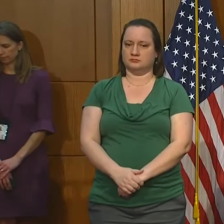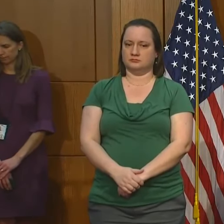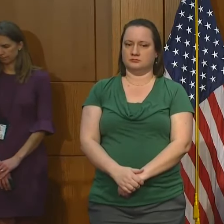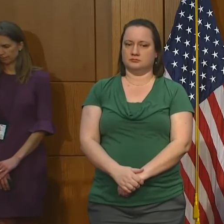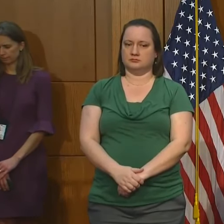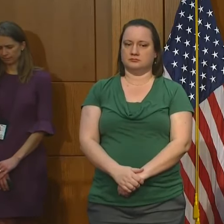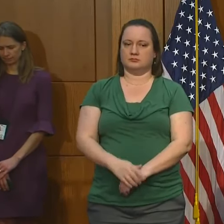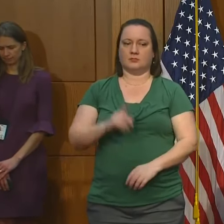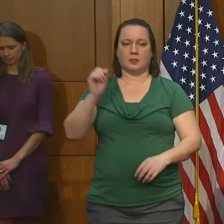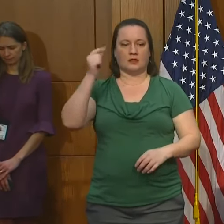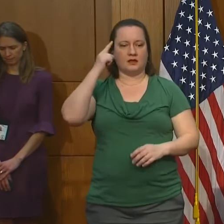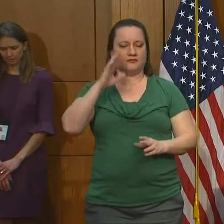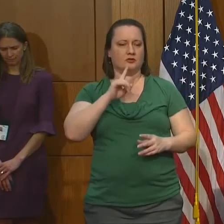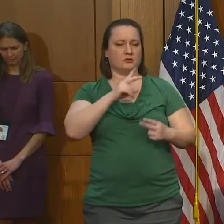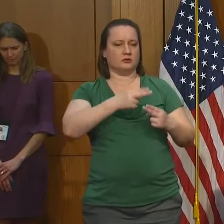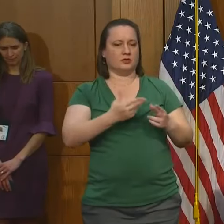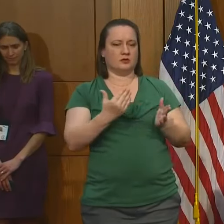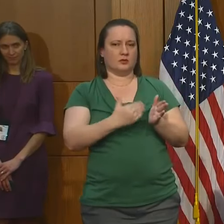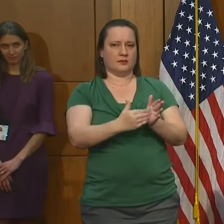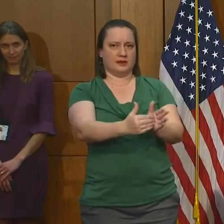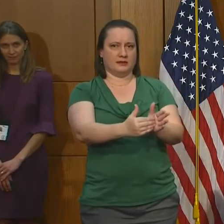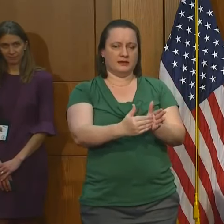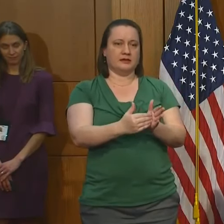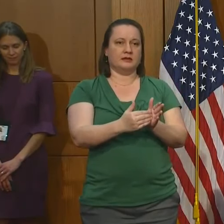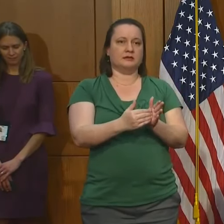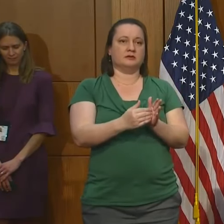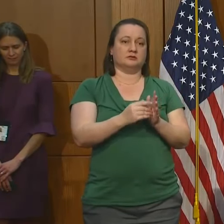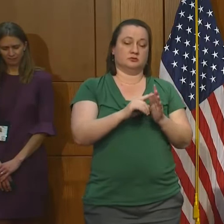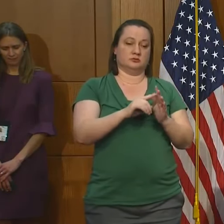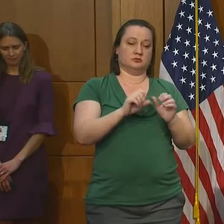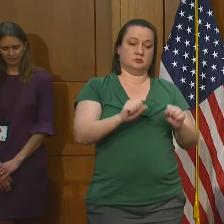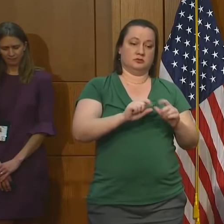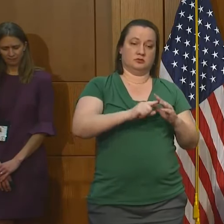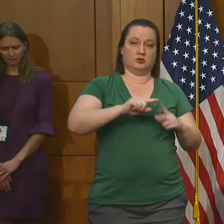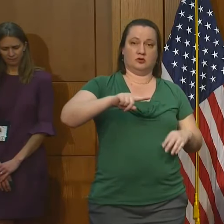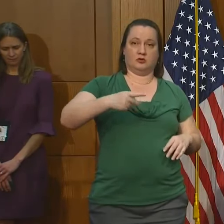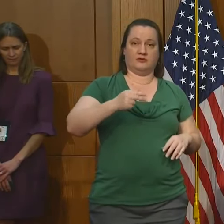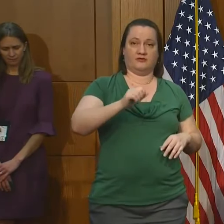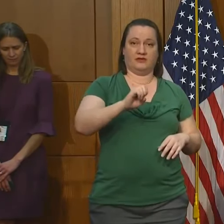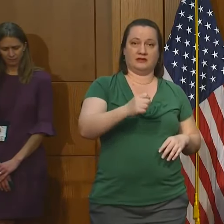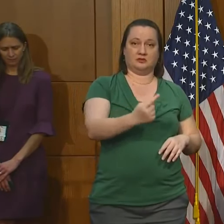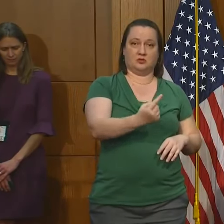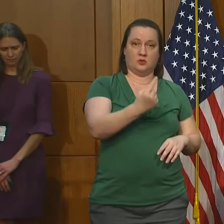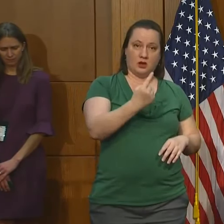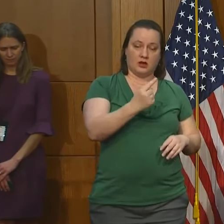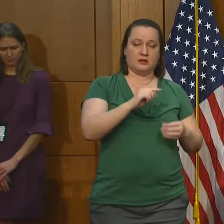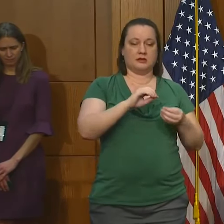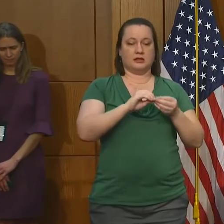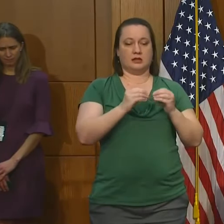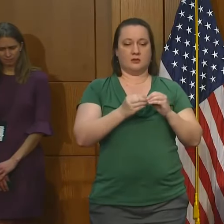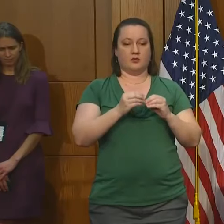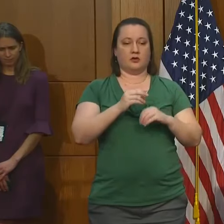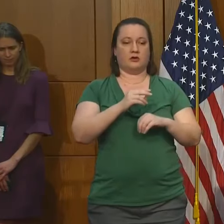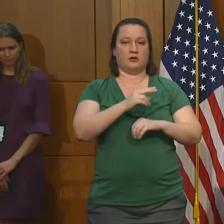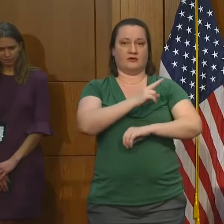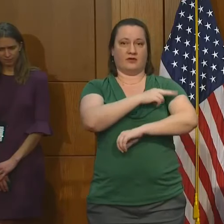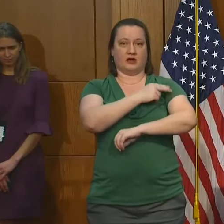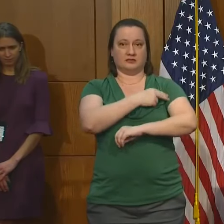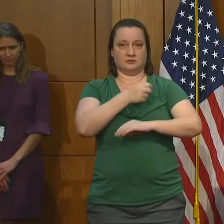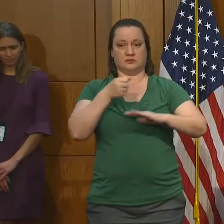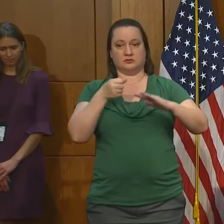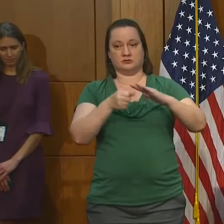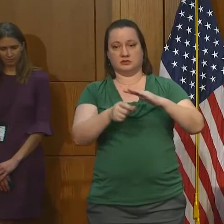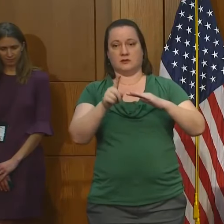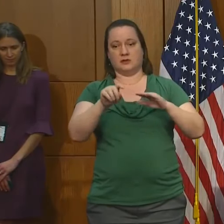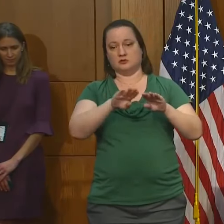Governor, you said repeatedly that in order to move forward with phase one, that the number of hospitalizations have to go down for a period of 14 days.